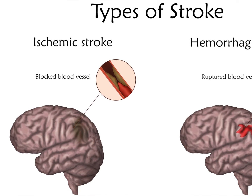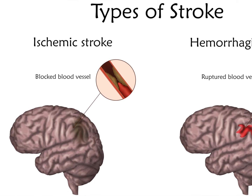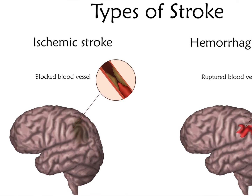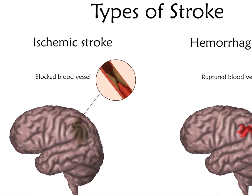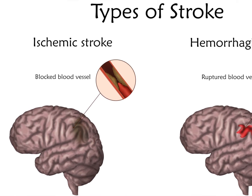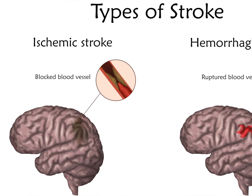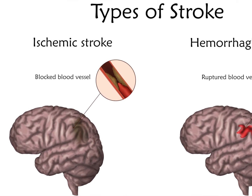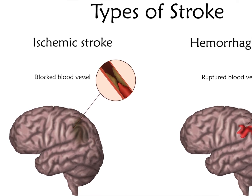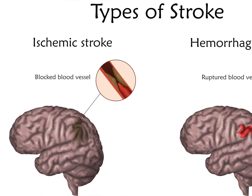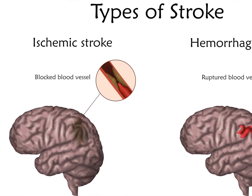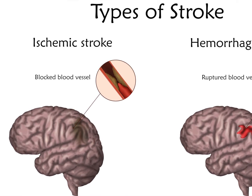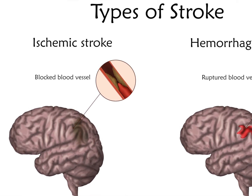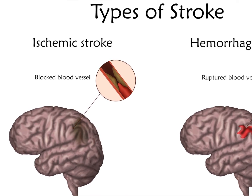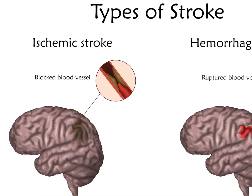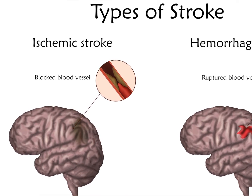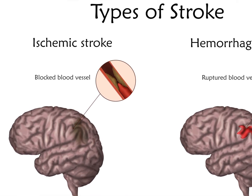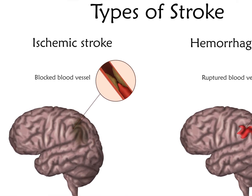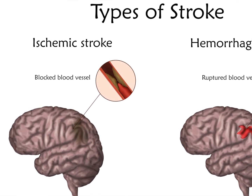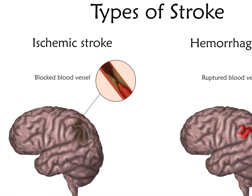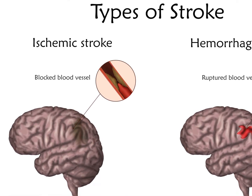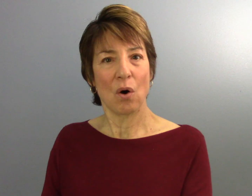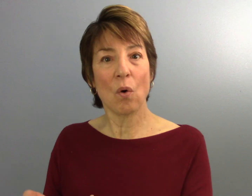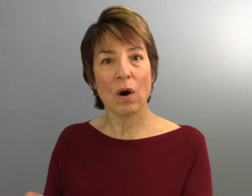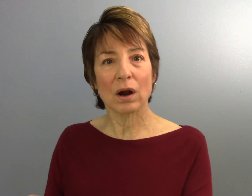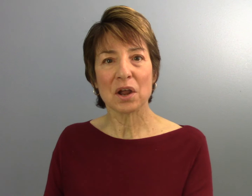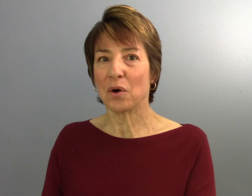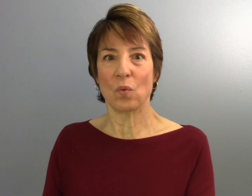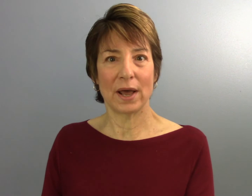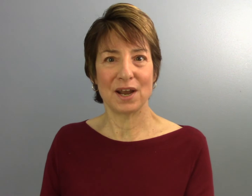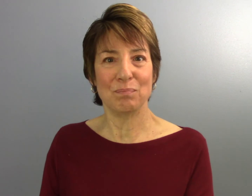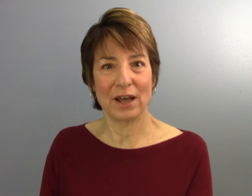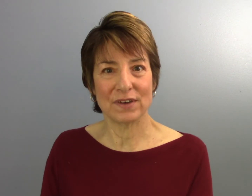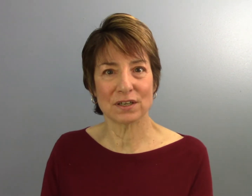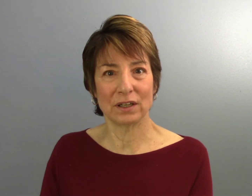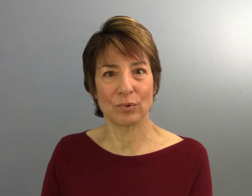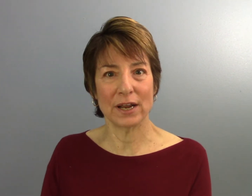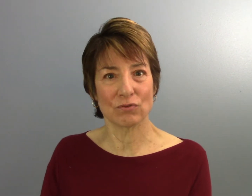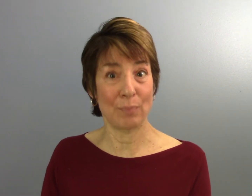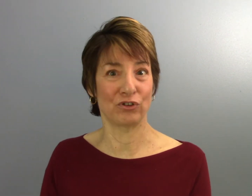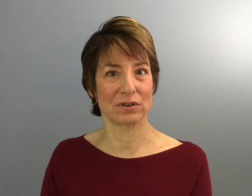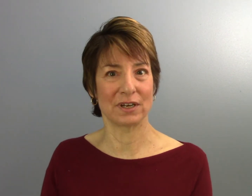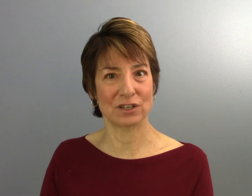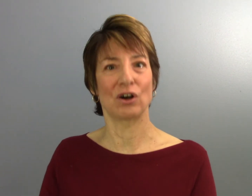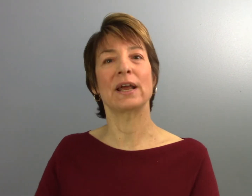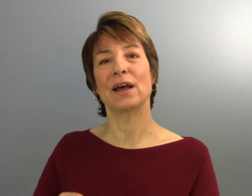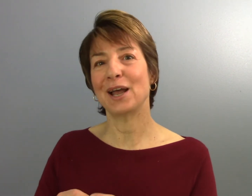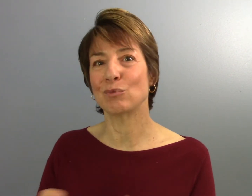is blocked. It's called an ischemic stroke. Or when a blood vessel in the brain ruptures, and that's called a